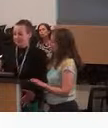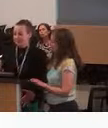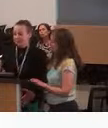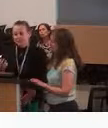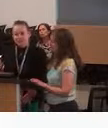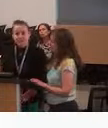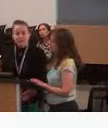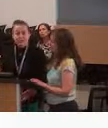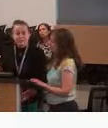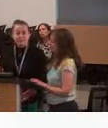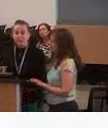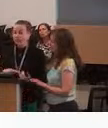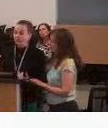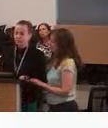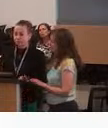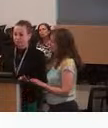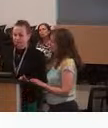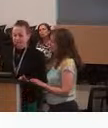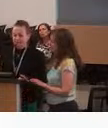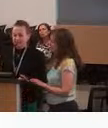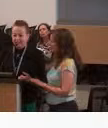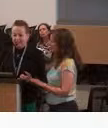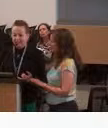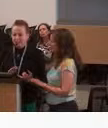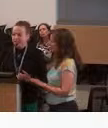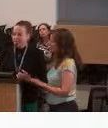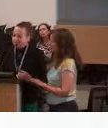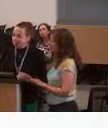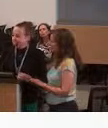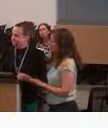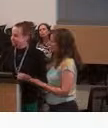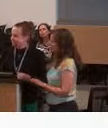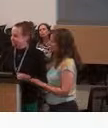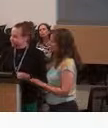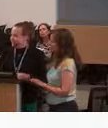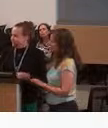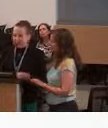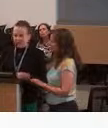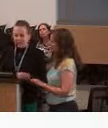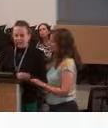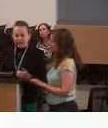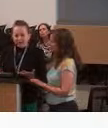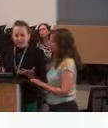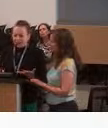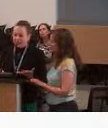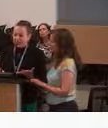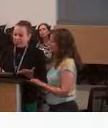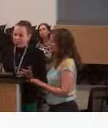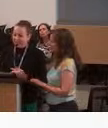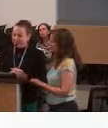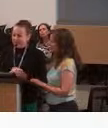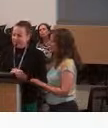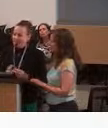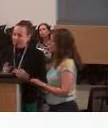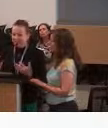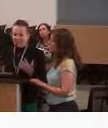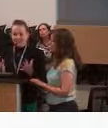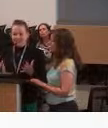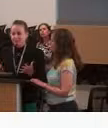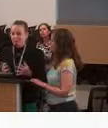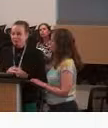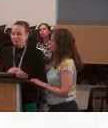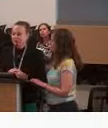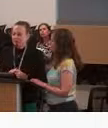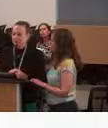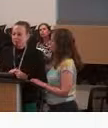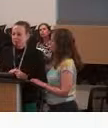about themselves, you know, sometimes they don't want to go to school and they might think, I might try a vape, you know, something